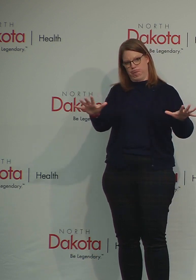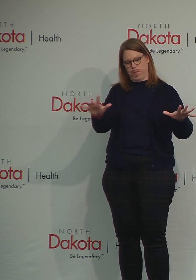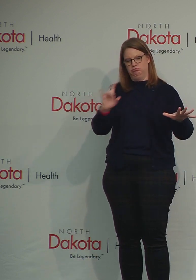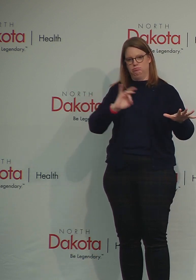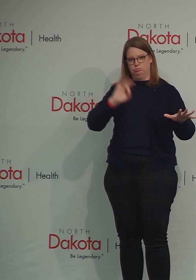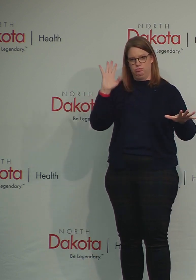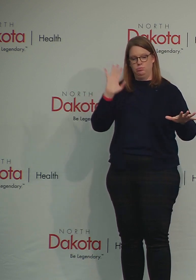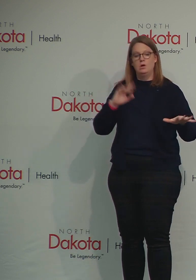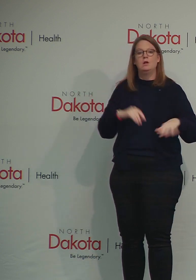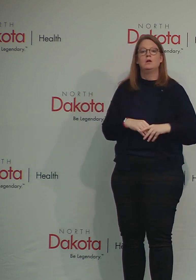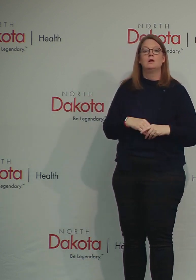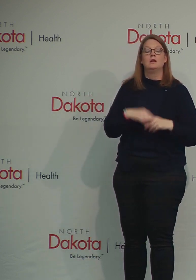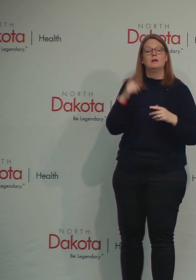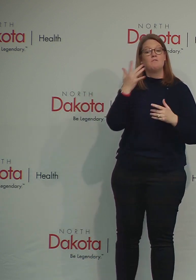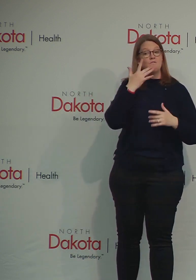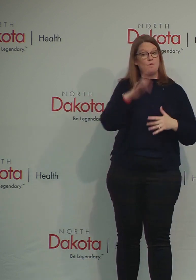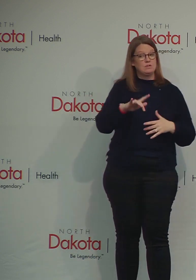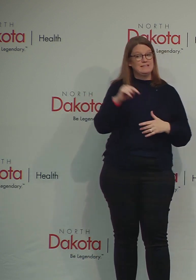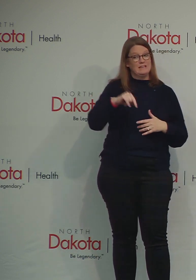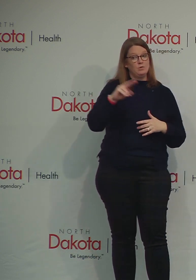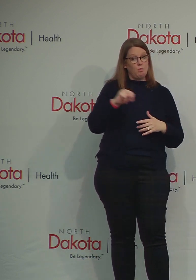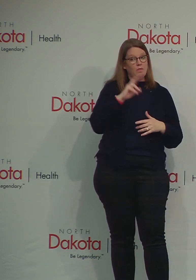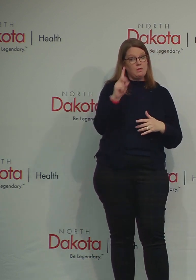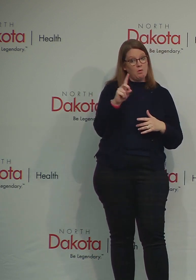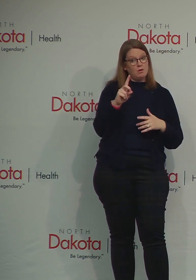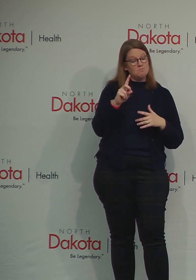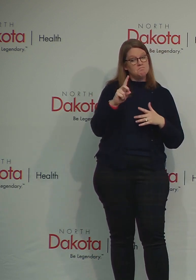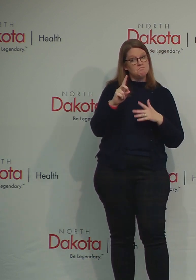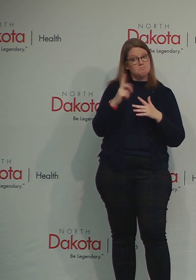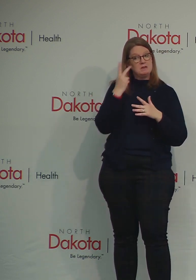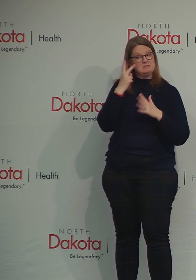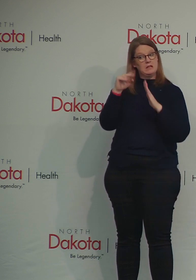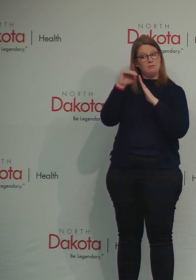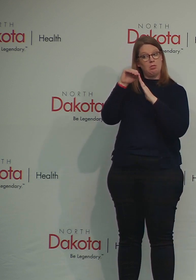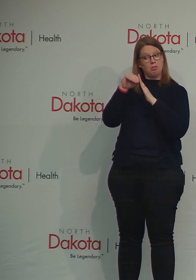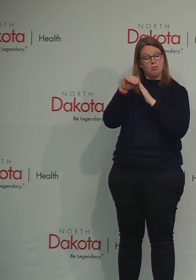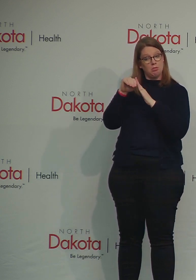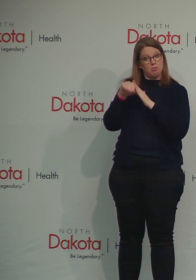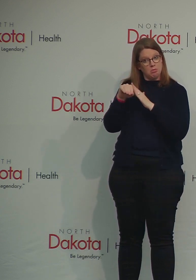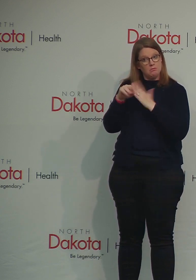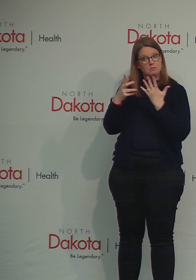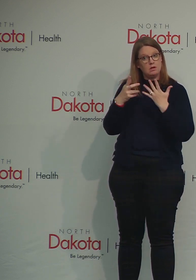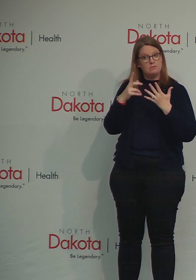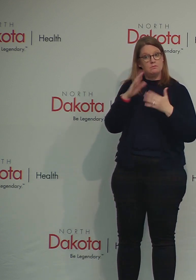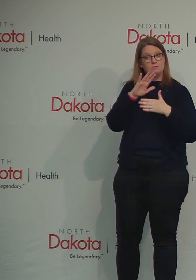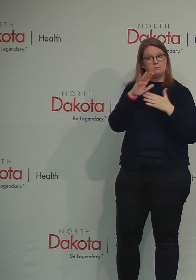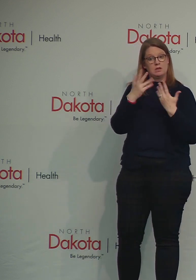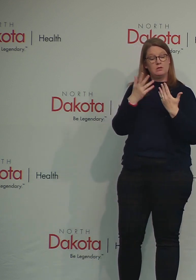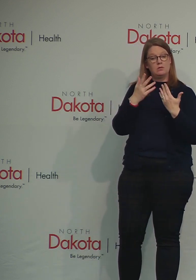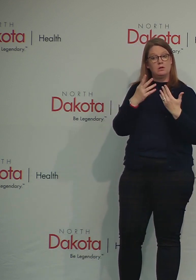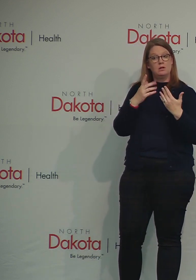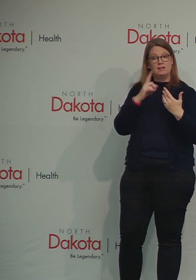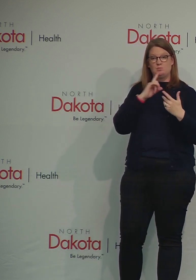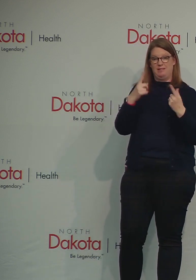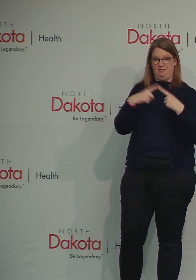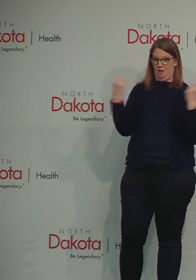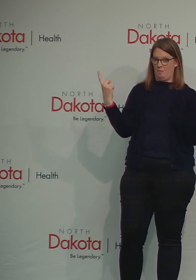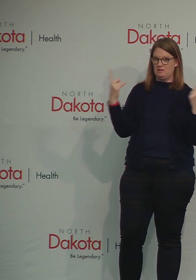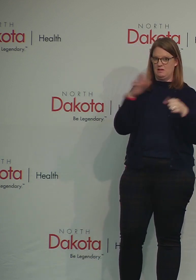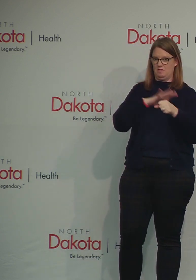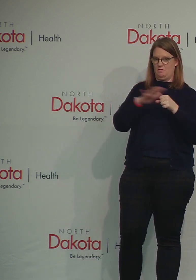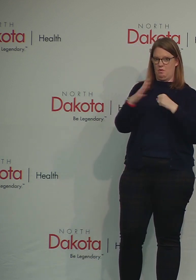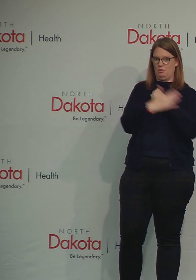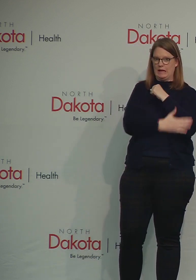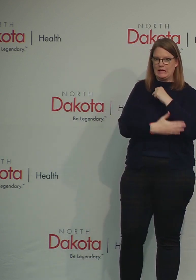Dakota, our numbers are headed in the opposite direction of nearly the entire nation. And this is